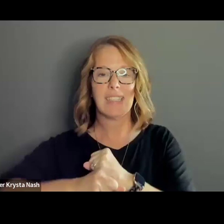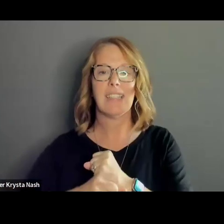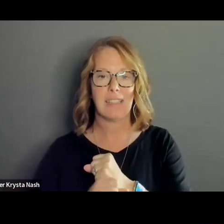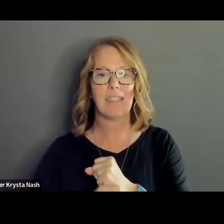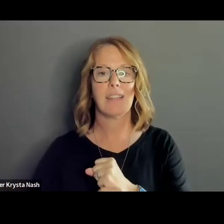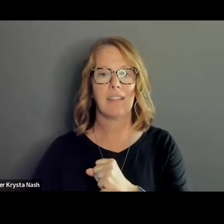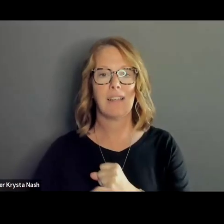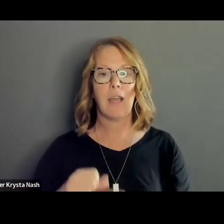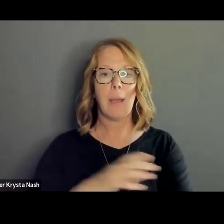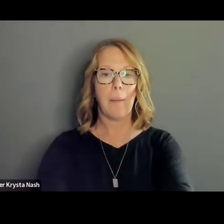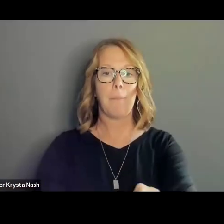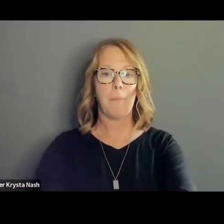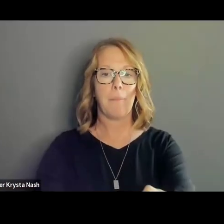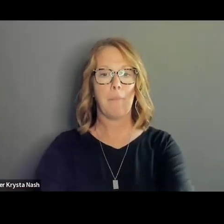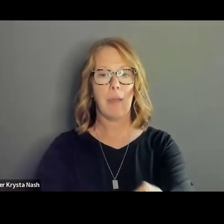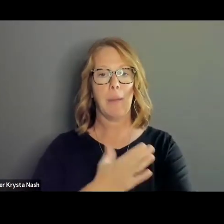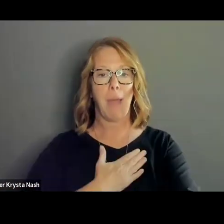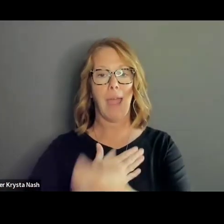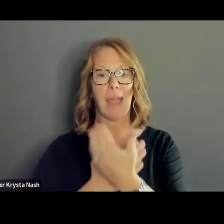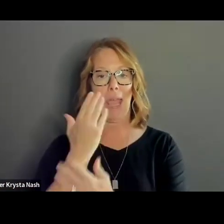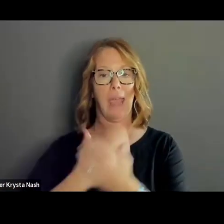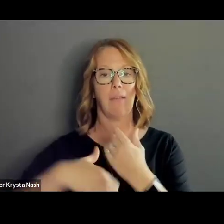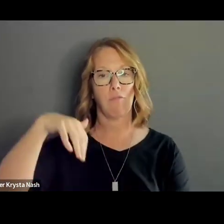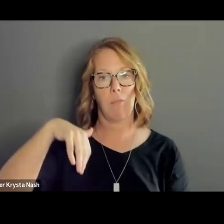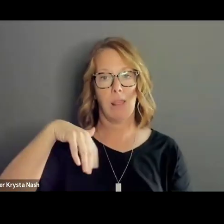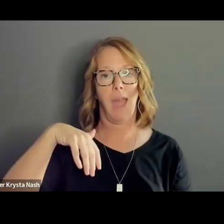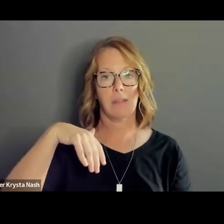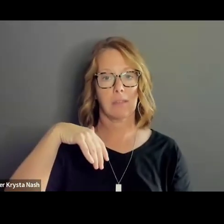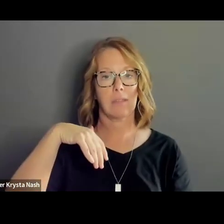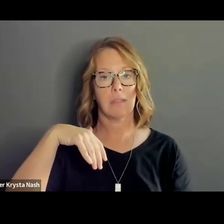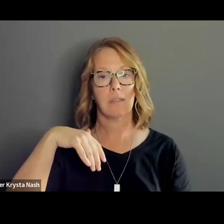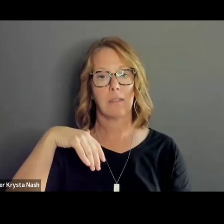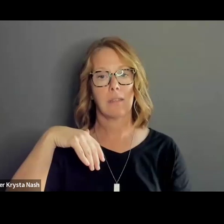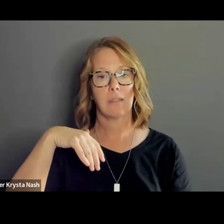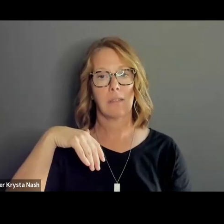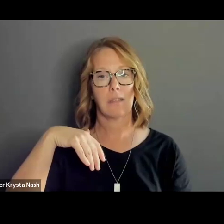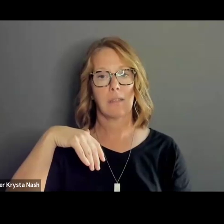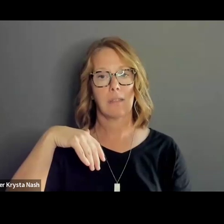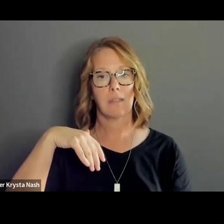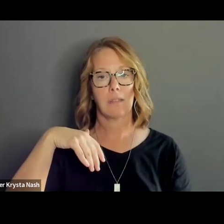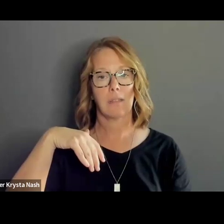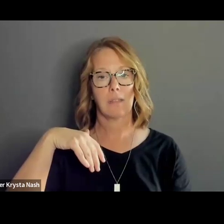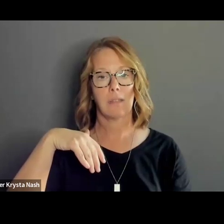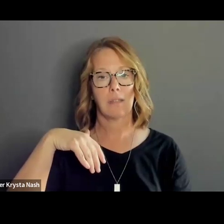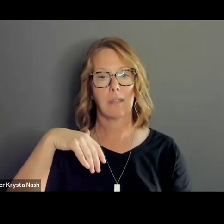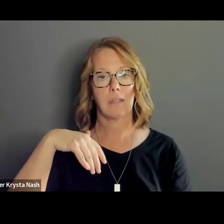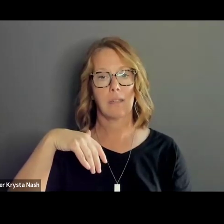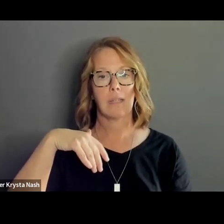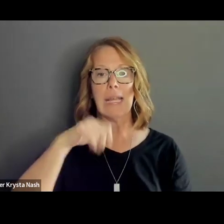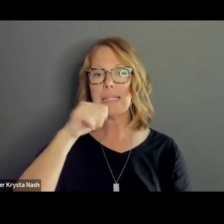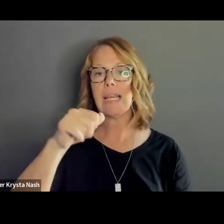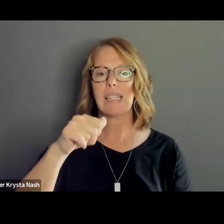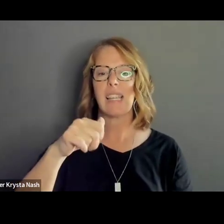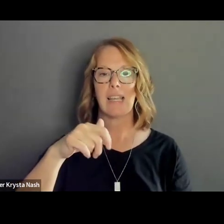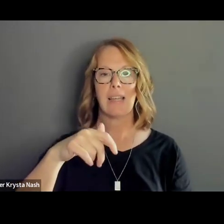if you look at my hand in its relaxed form, it's contracted just a little bit. It doesn't relax.